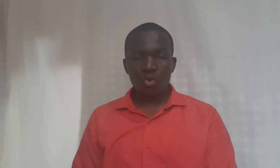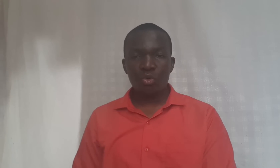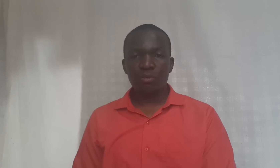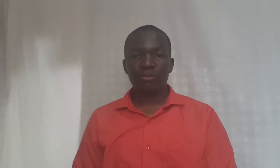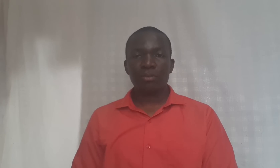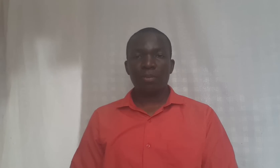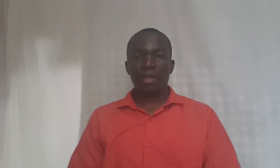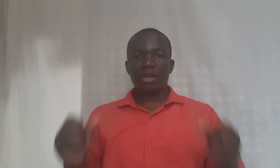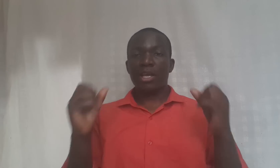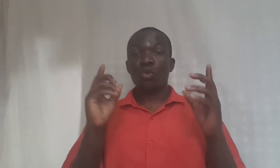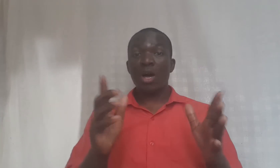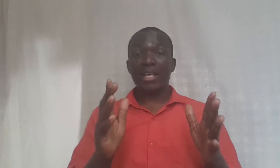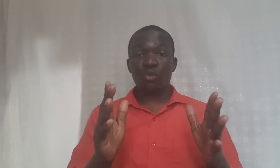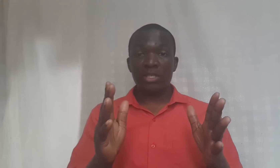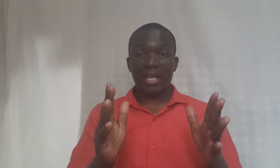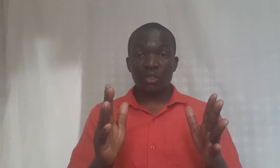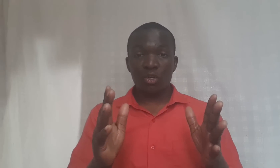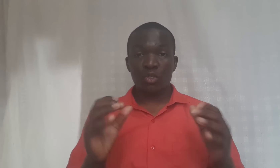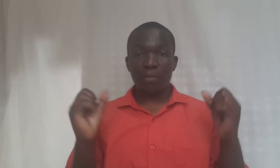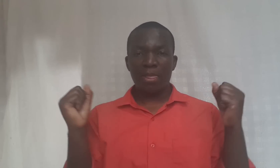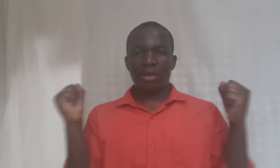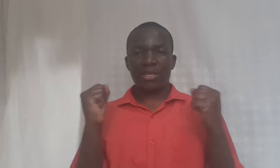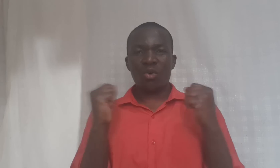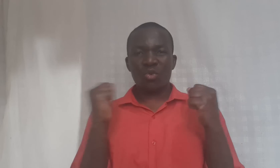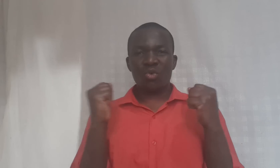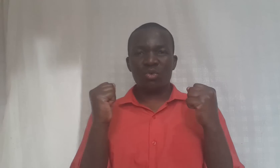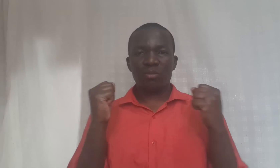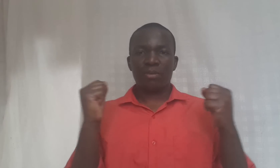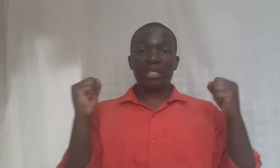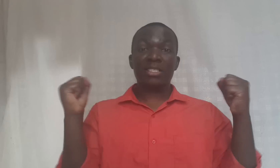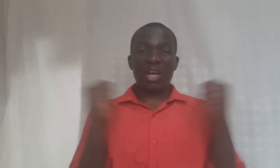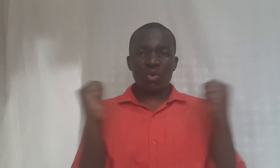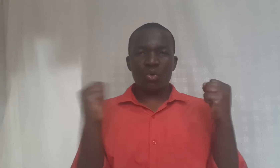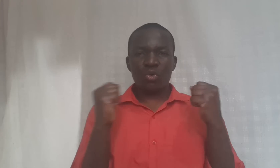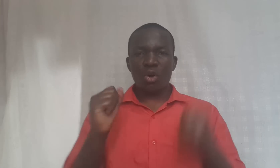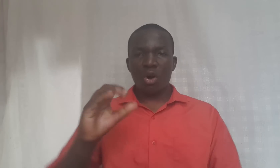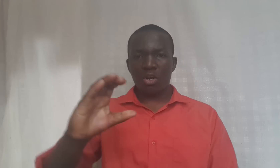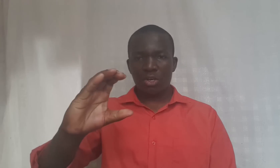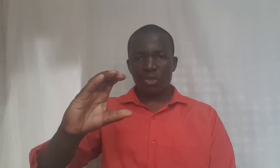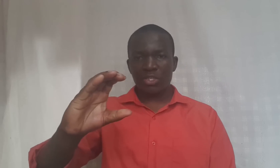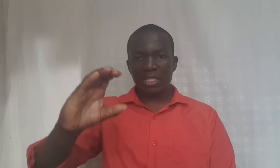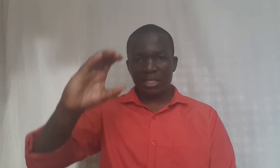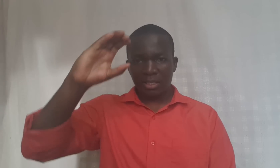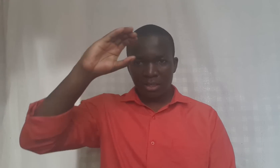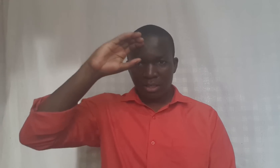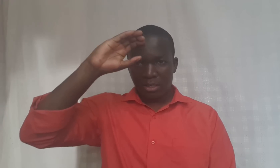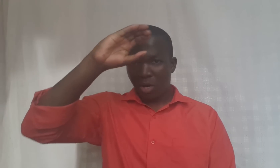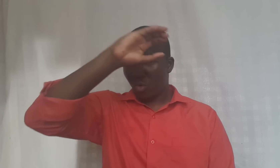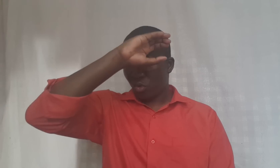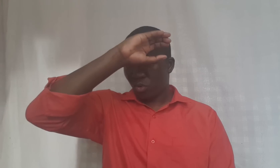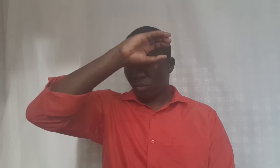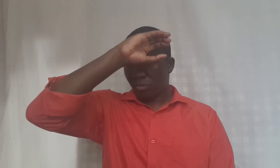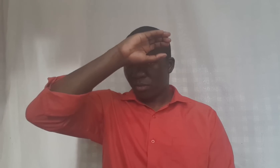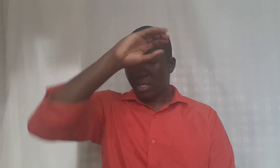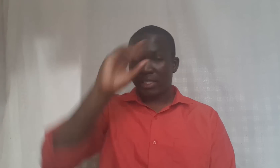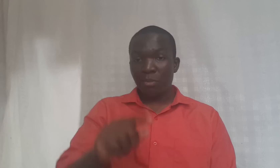Nyahururu. Nyahururu has two signs also. Nyahururu, this Nyahururu, or using C, Nyahururu. The same